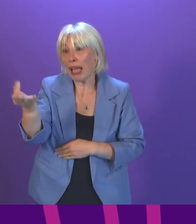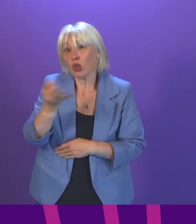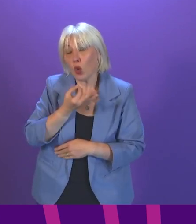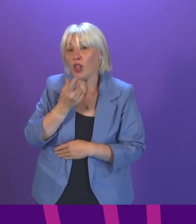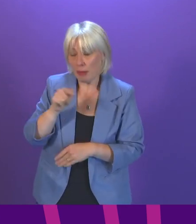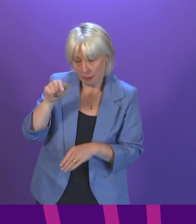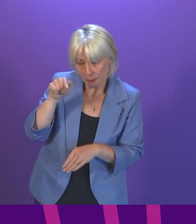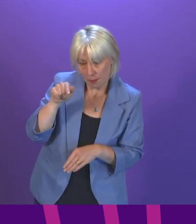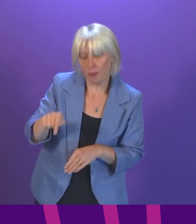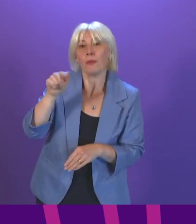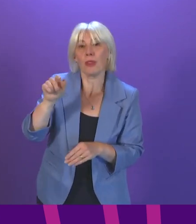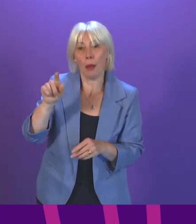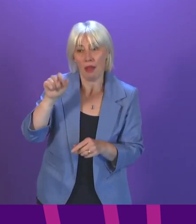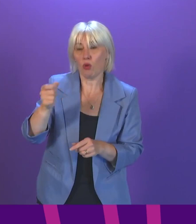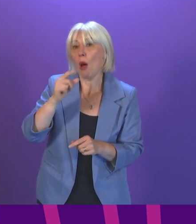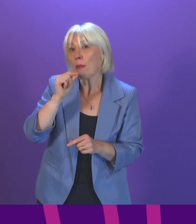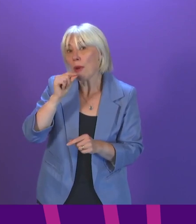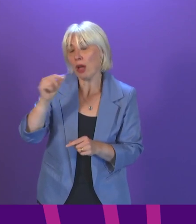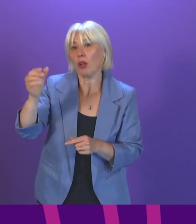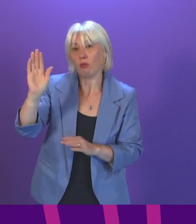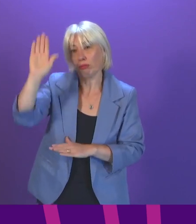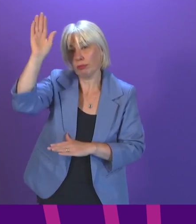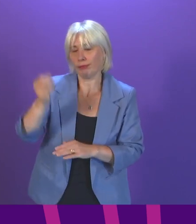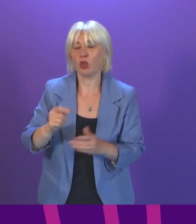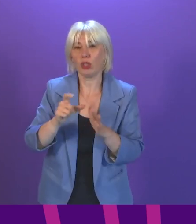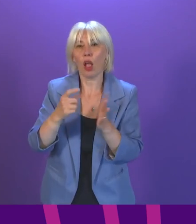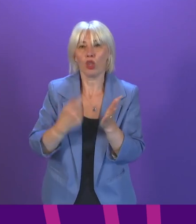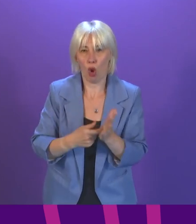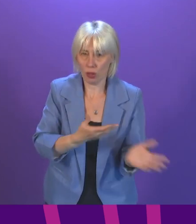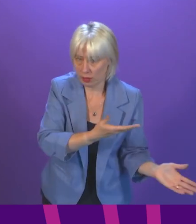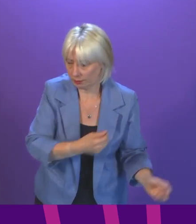press their request to speak buttons now. And I call Douglas Ross.